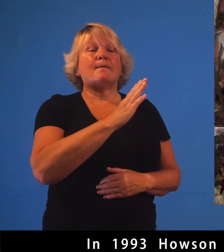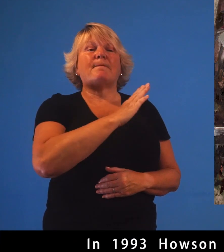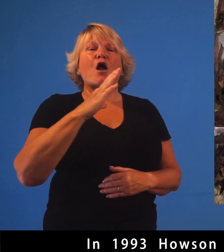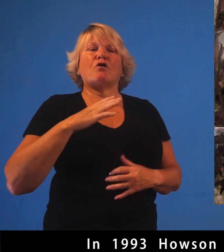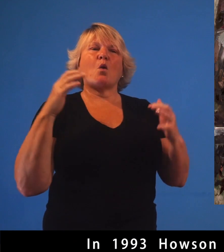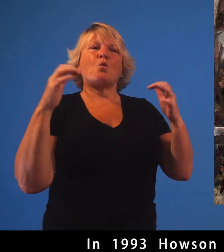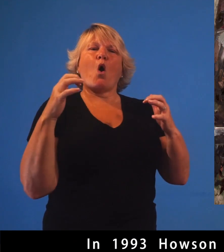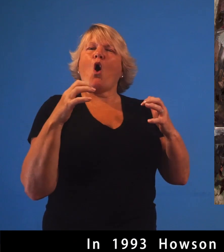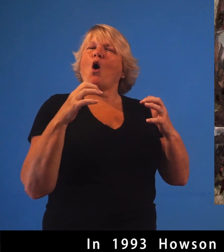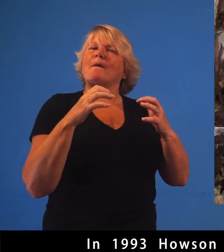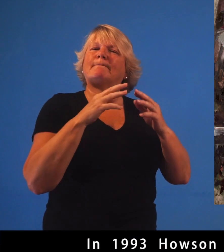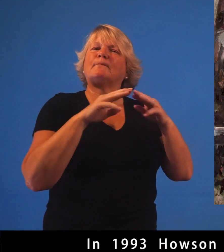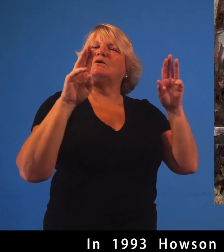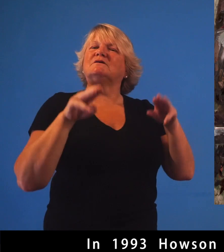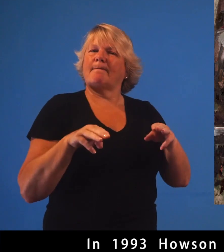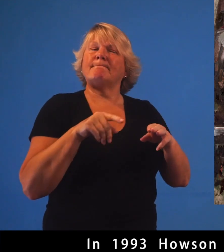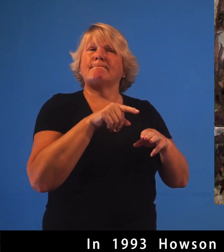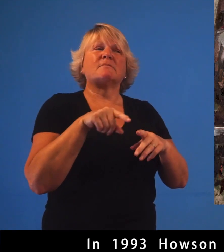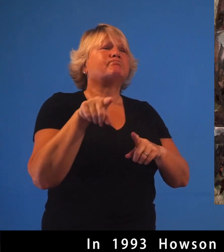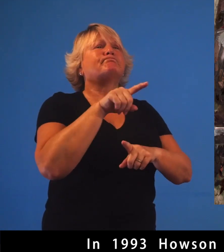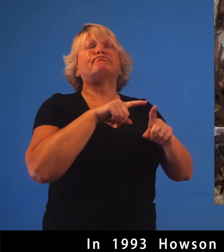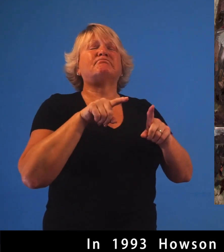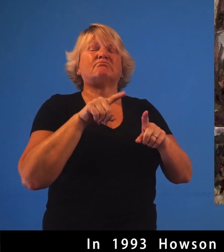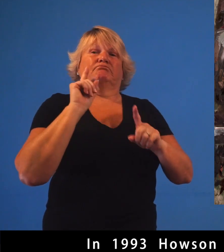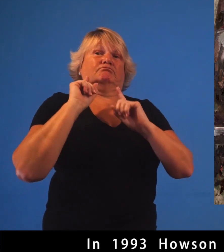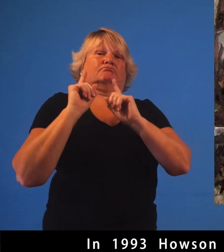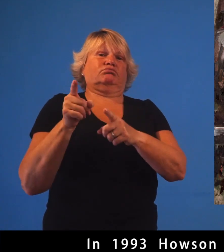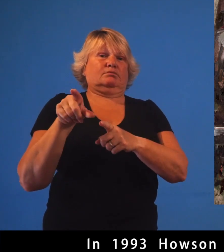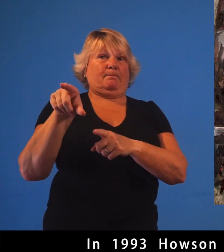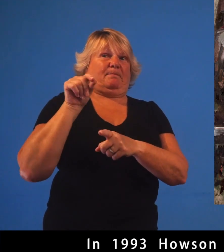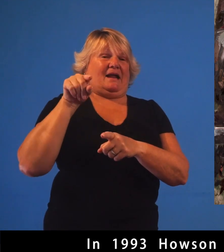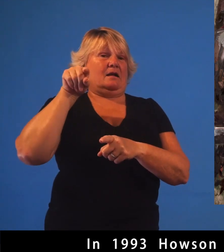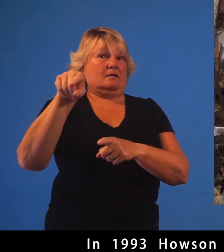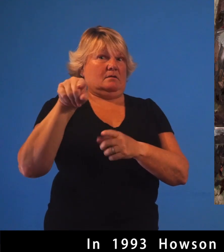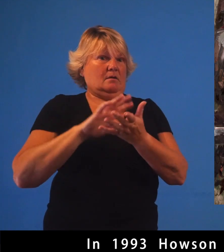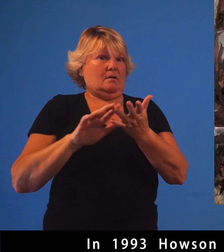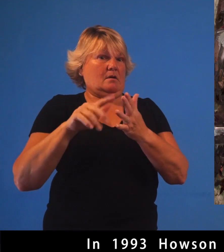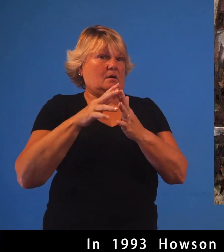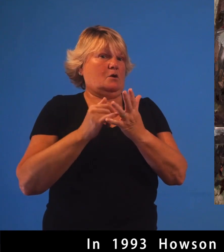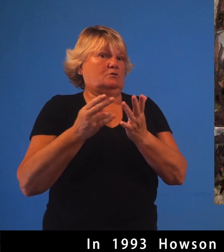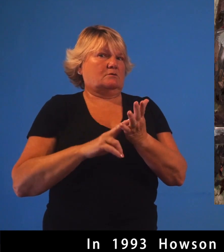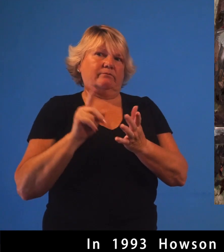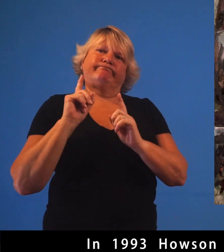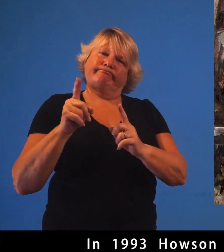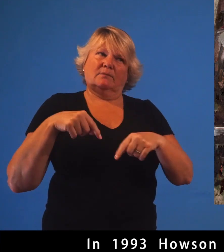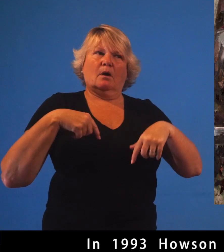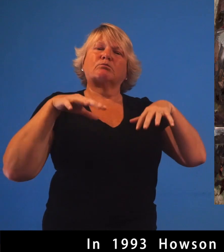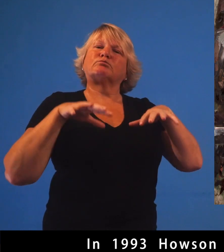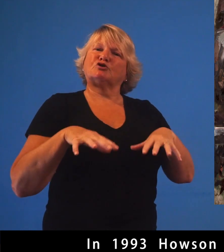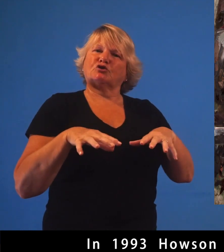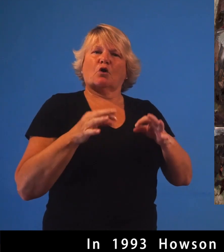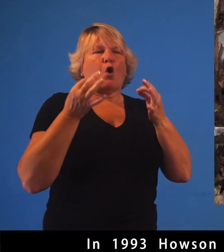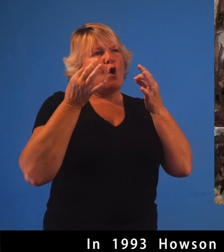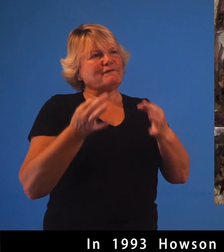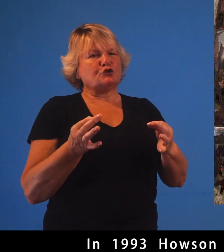In 1993, Howson was selected by the Imperial War Museum as Britain's official